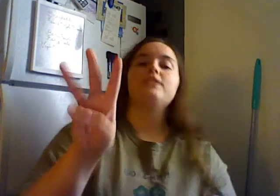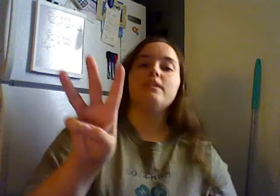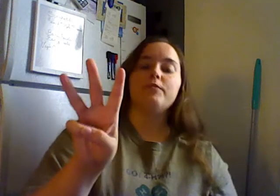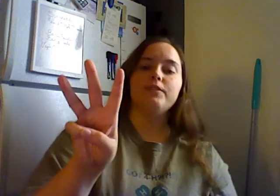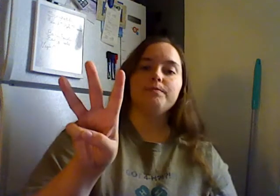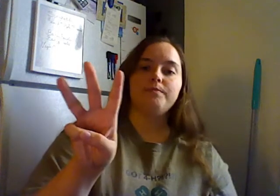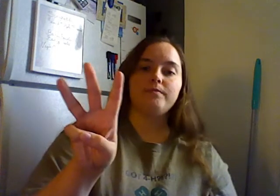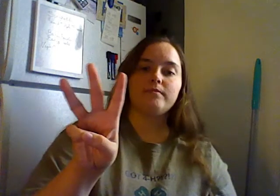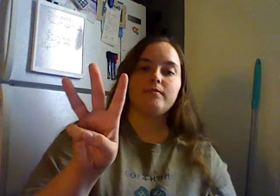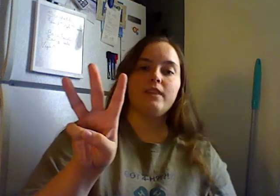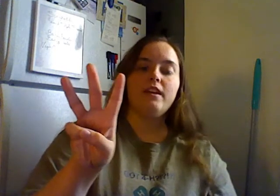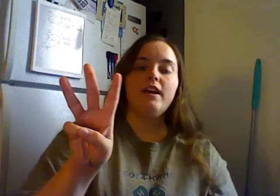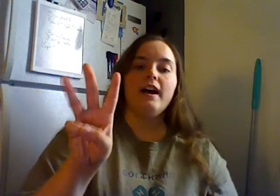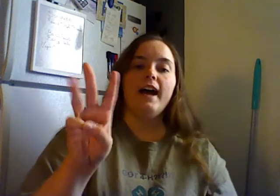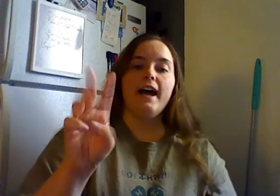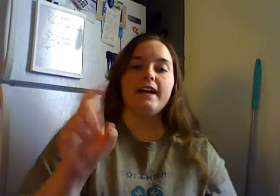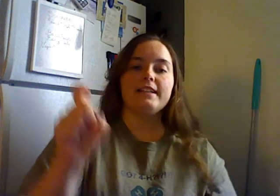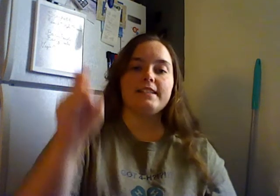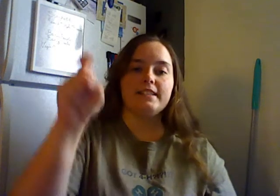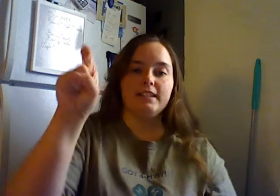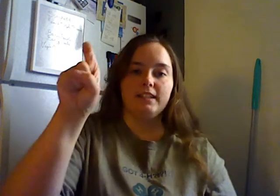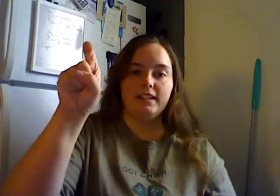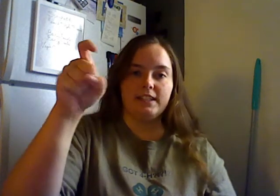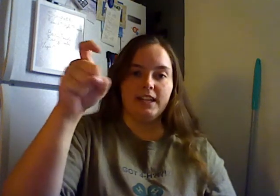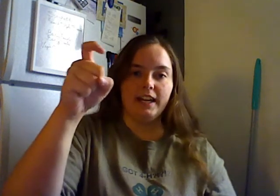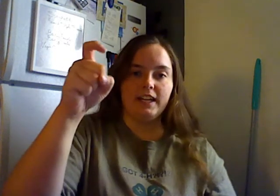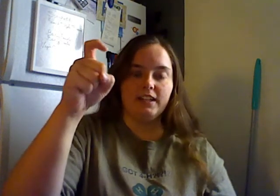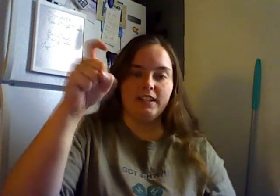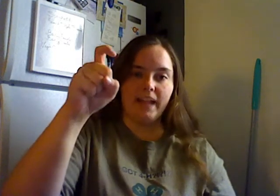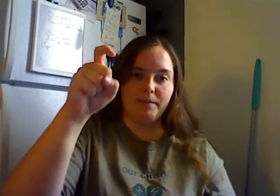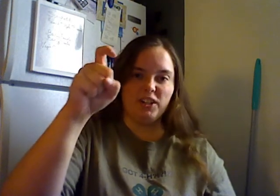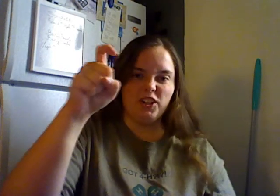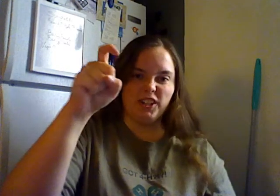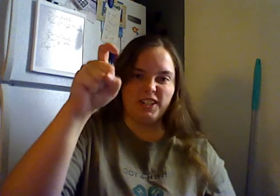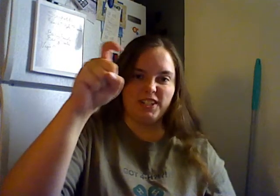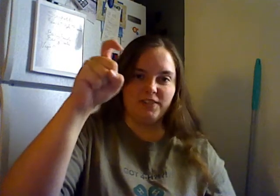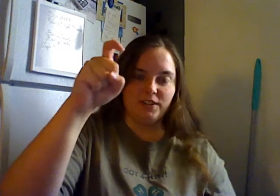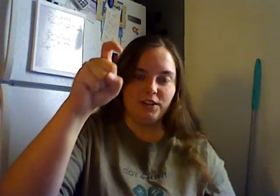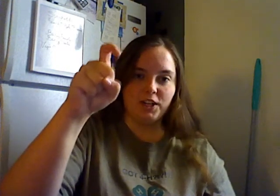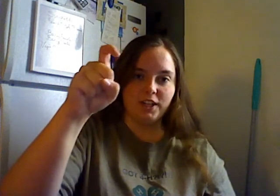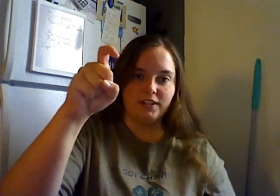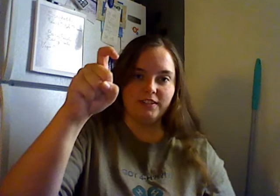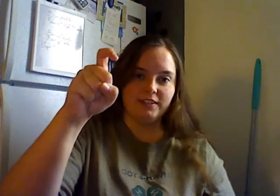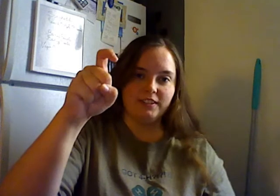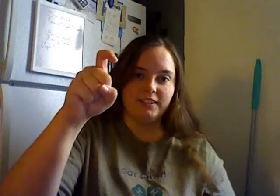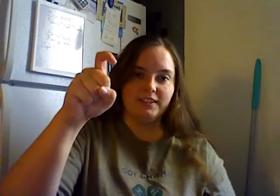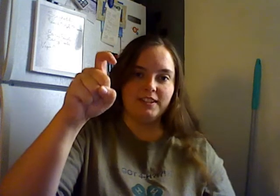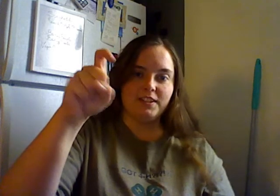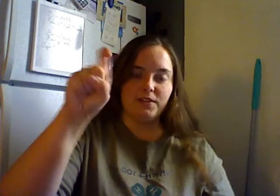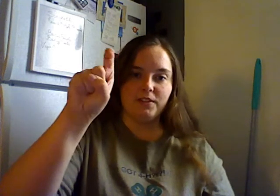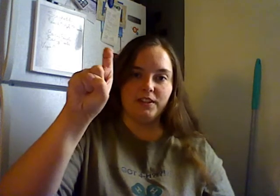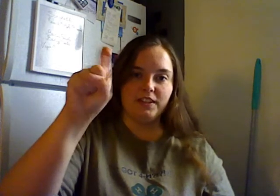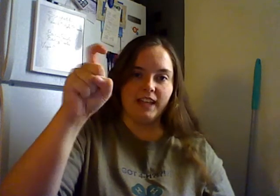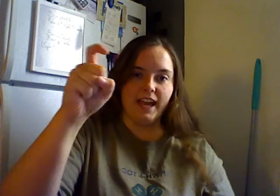W. X is like Captain Hook's hook. So you think